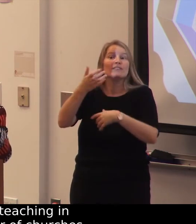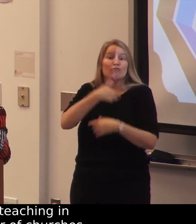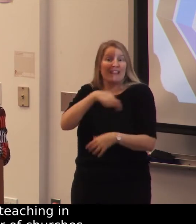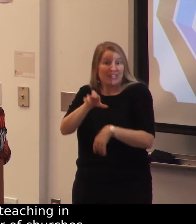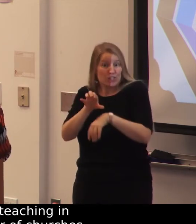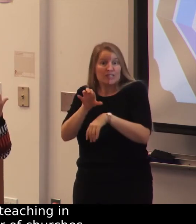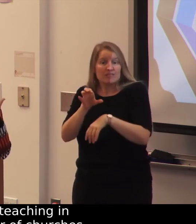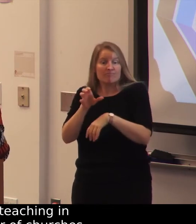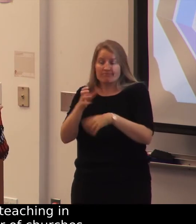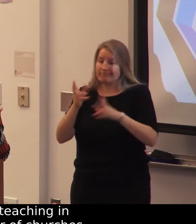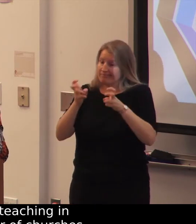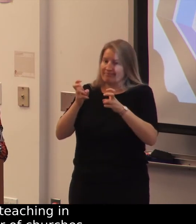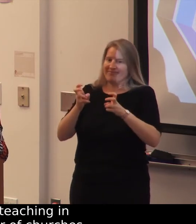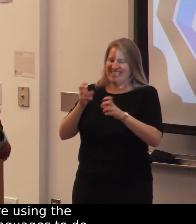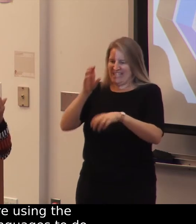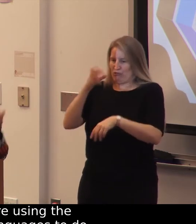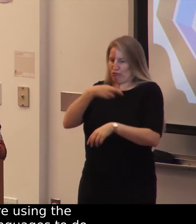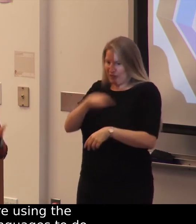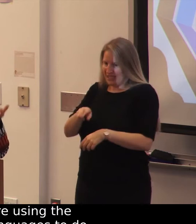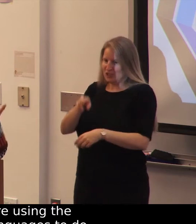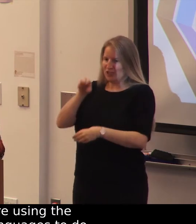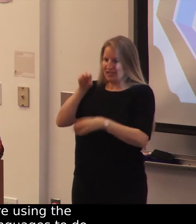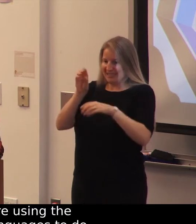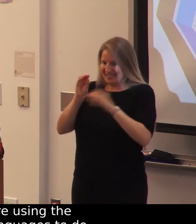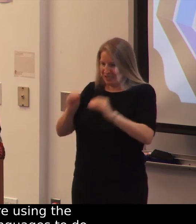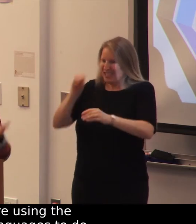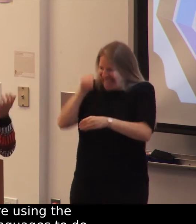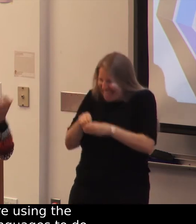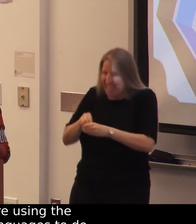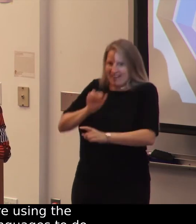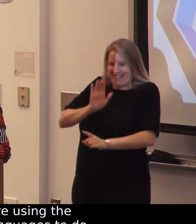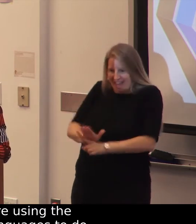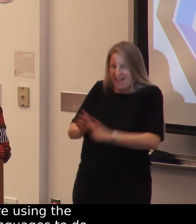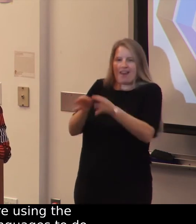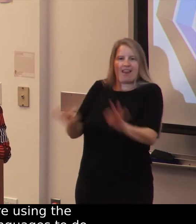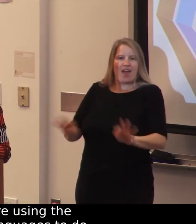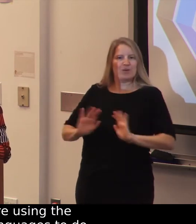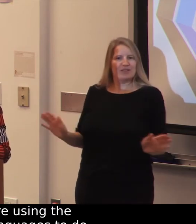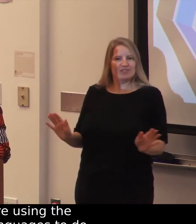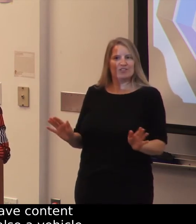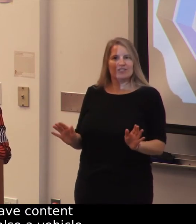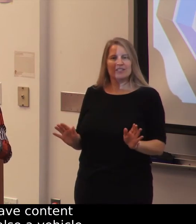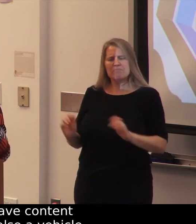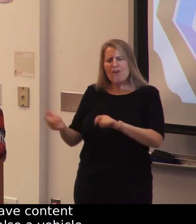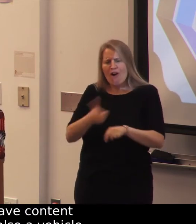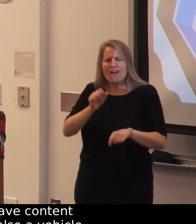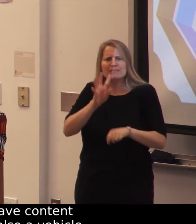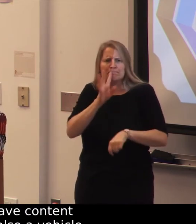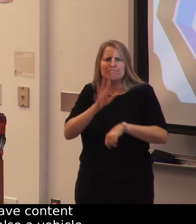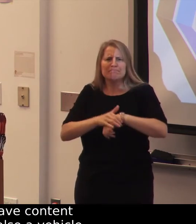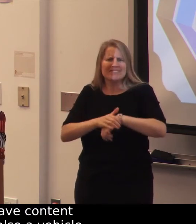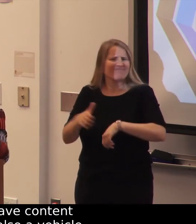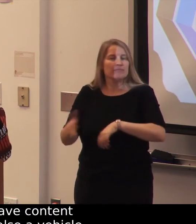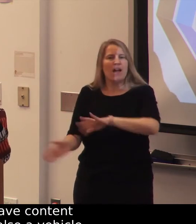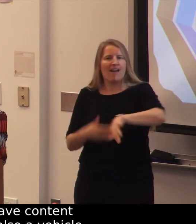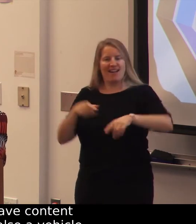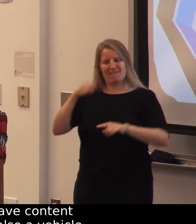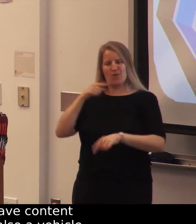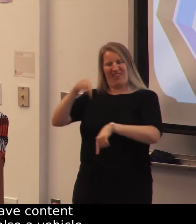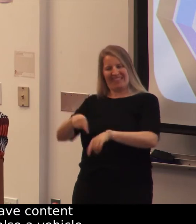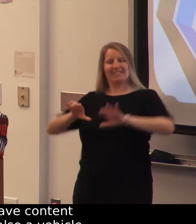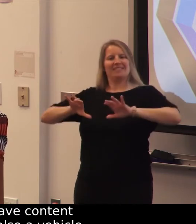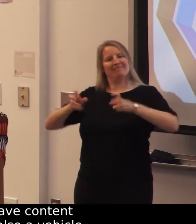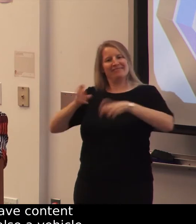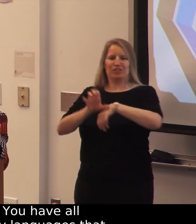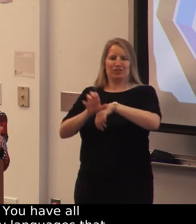any number of churches. Religious teachings, but you're using the heritage language to do all of the religious teaching, right? So you have content there, but you also